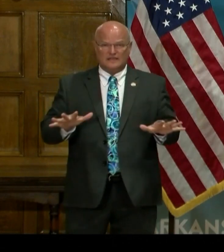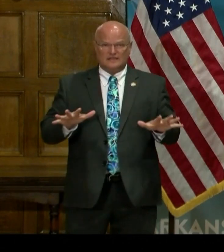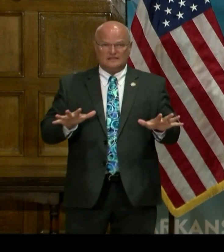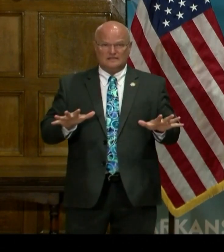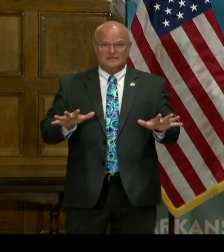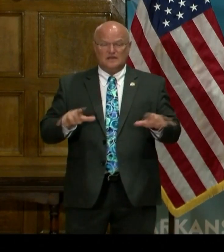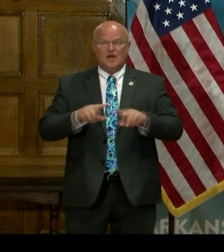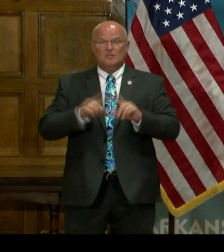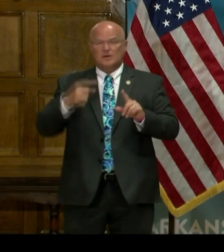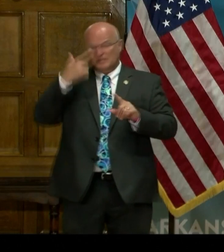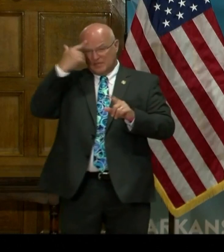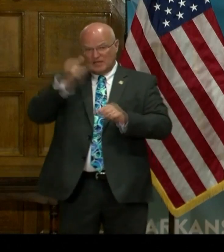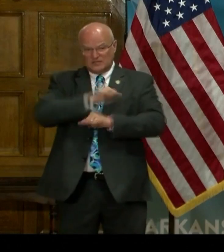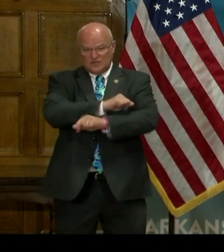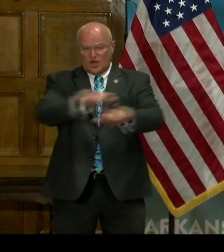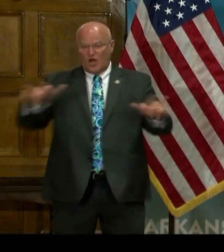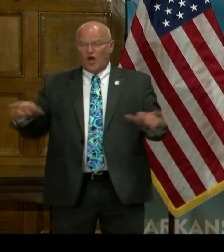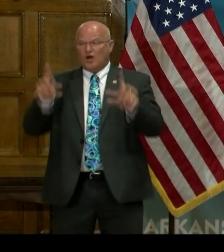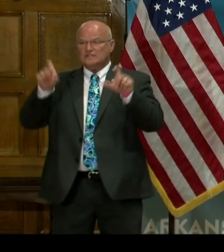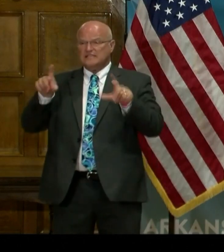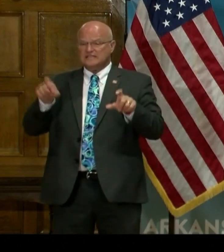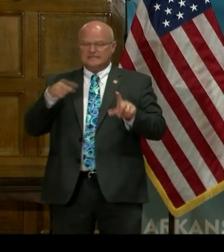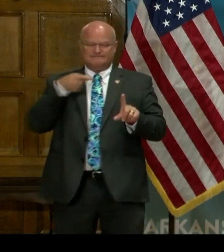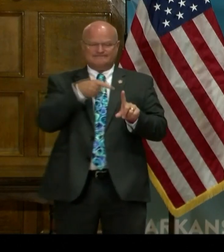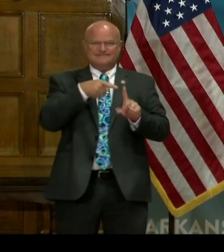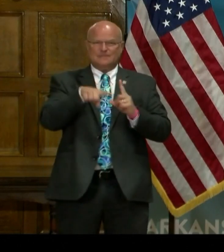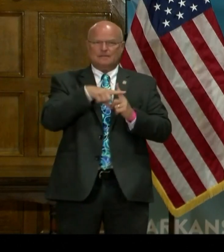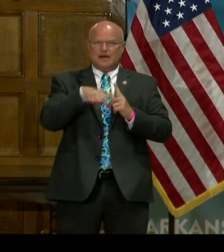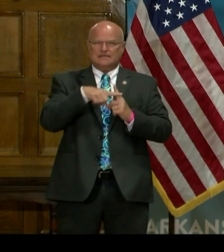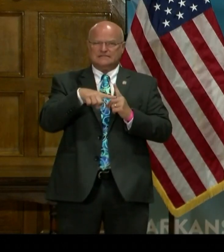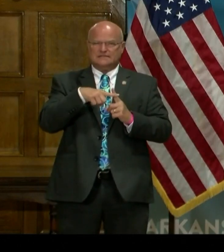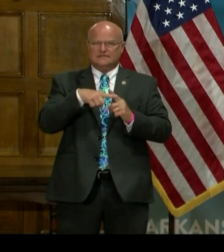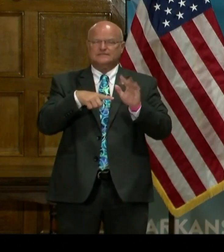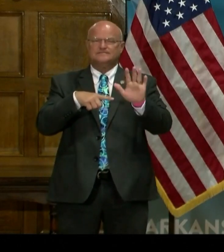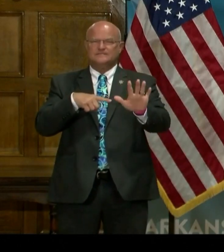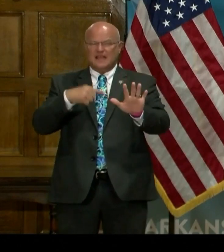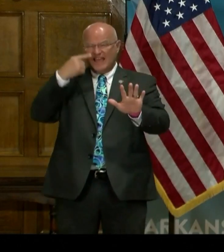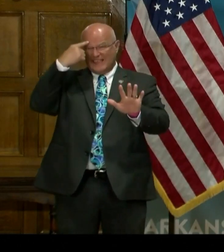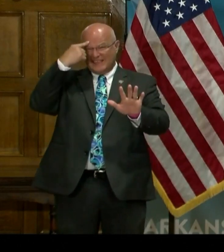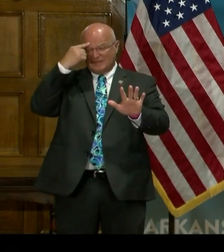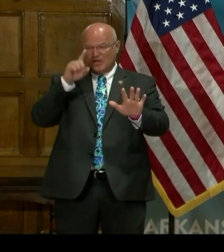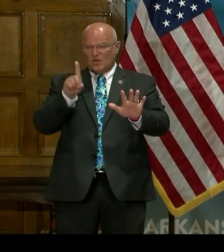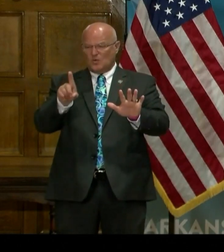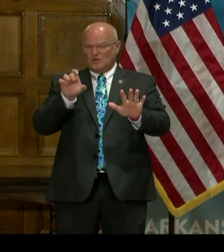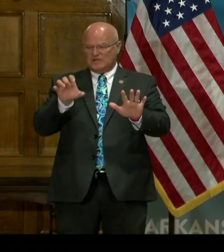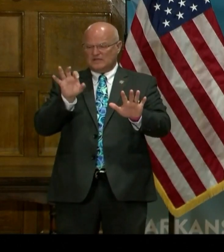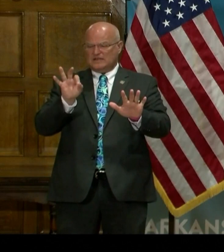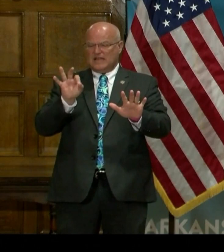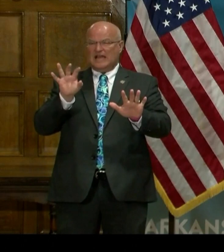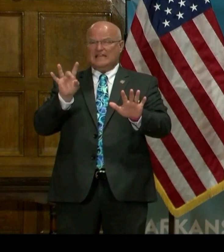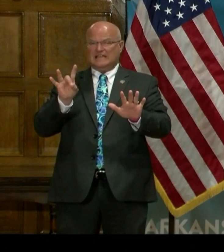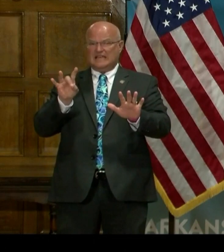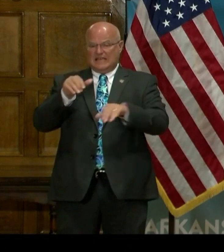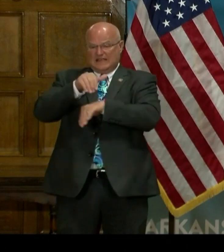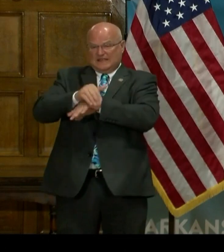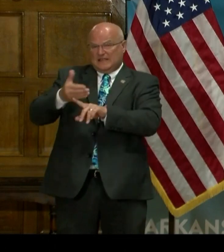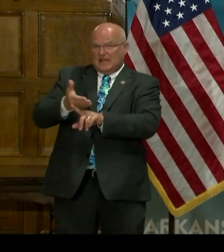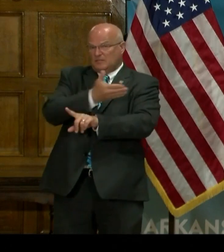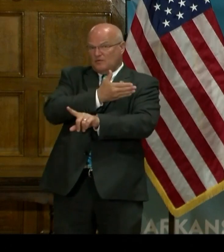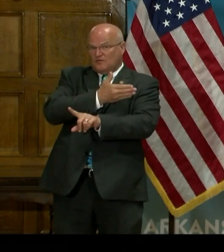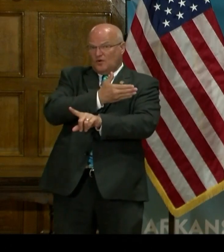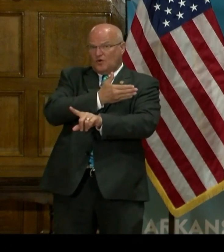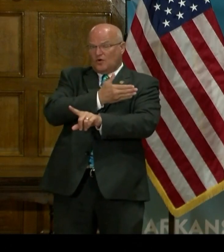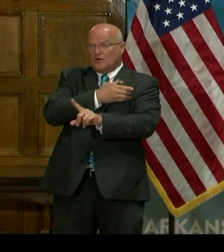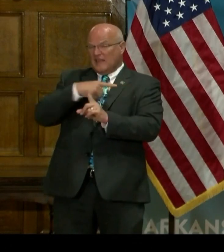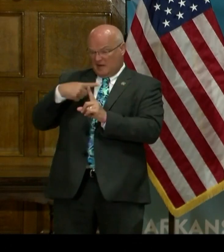because everybody was tested, they knew they were positive. Now think about where those 198 were the night before